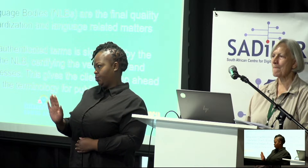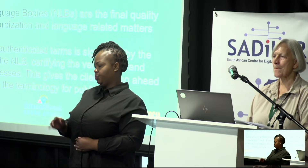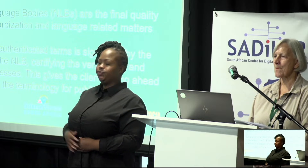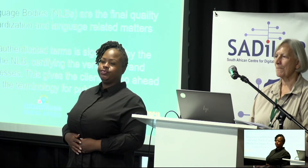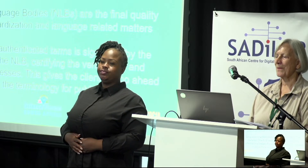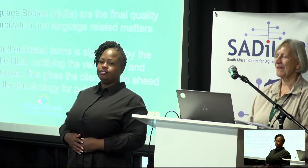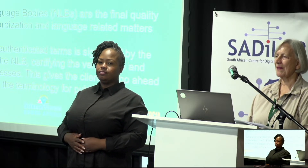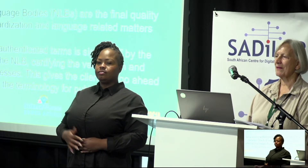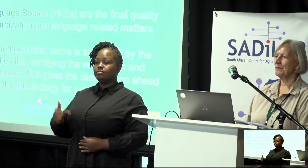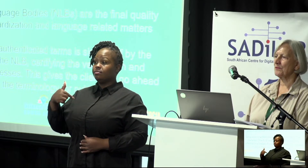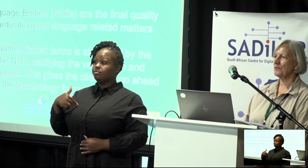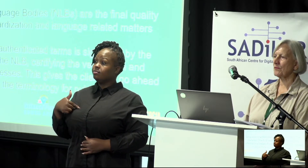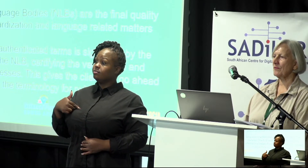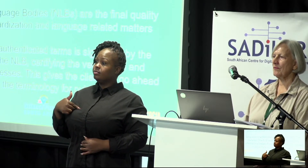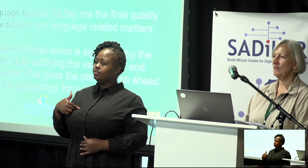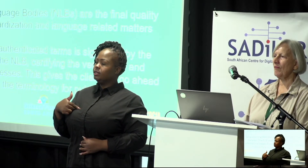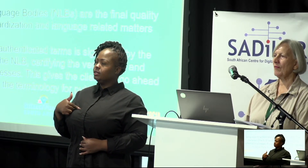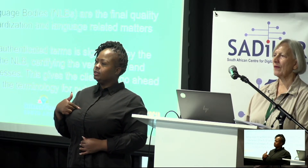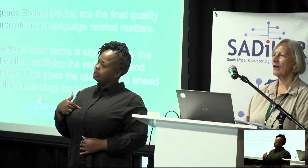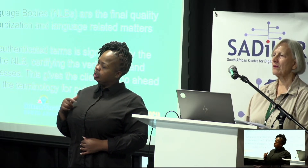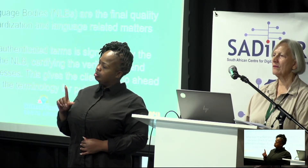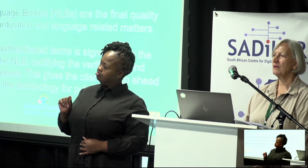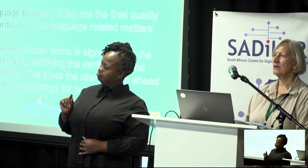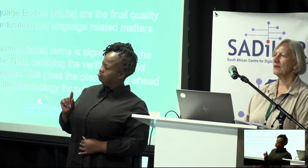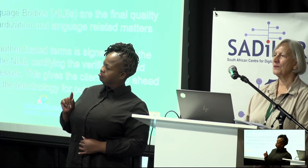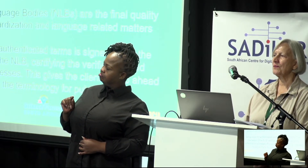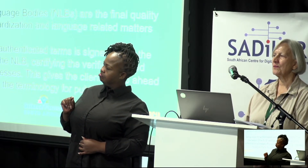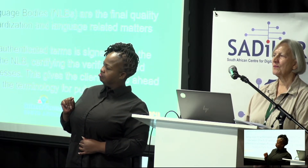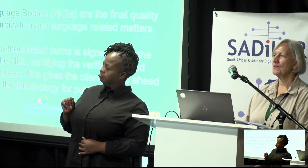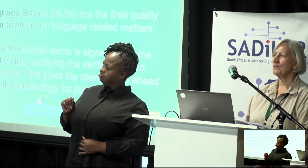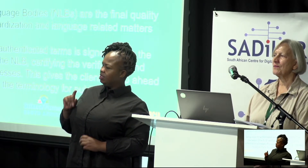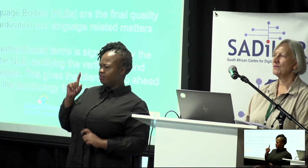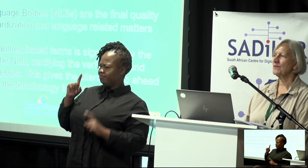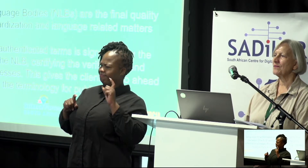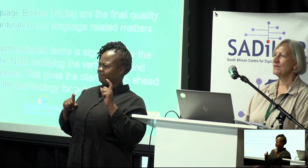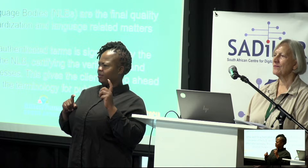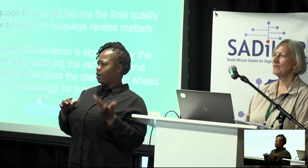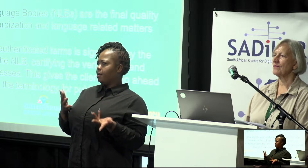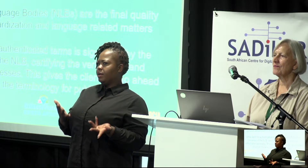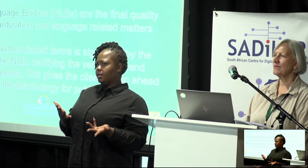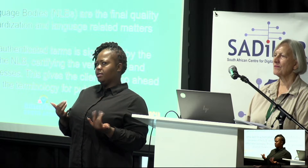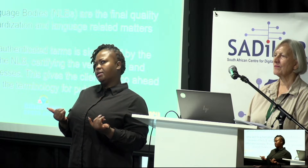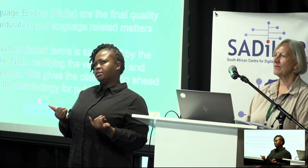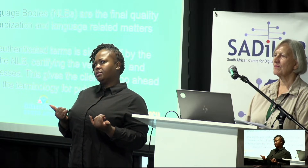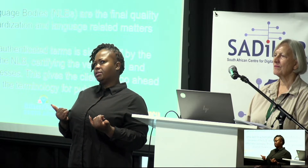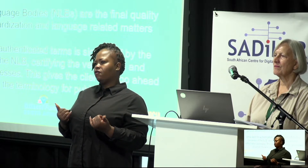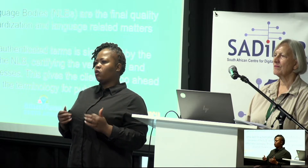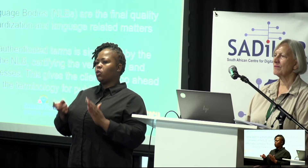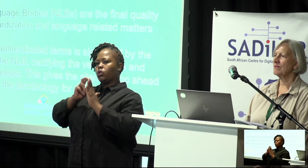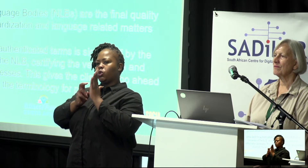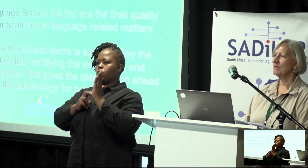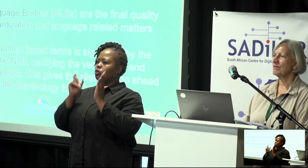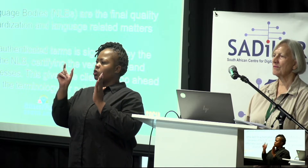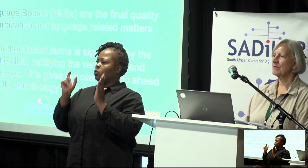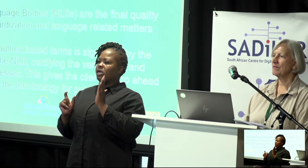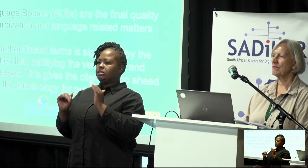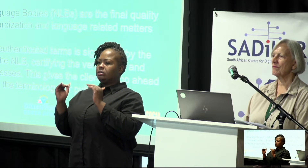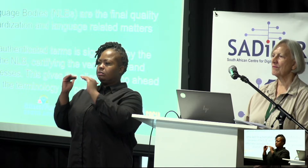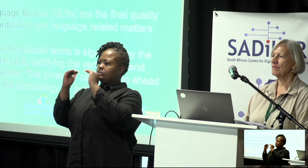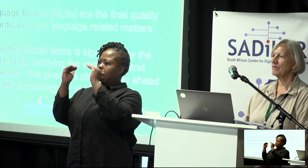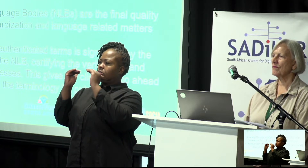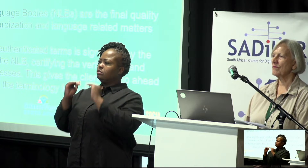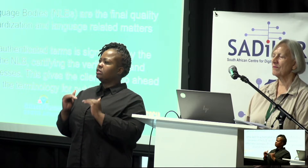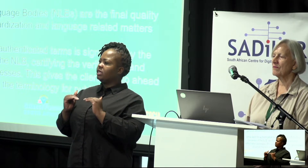And what has struck me in this conversation is that while we do standardization and verification